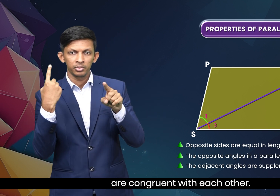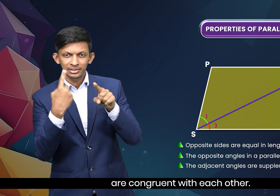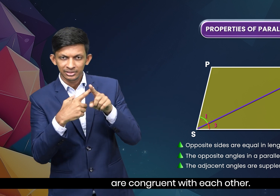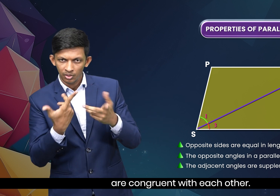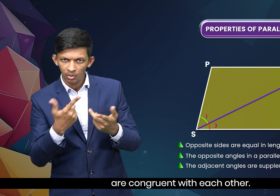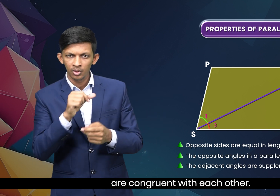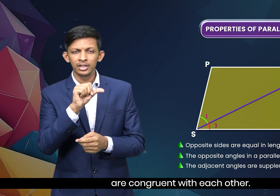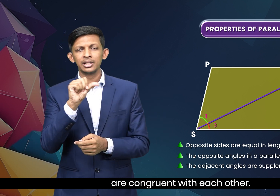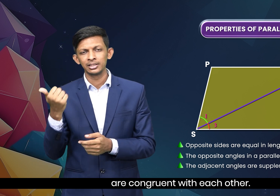other.